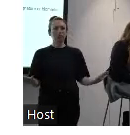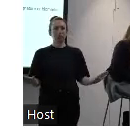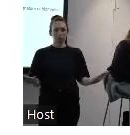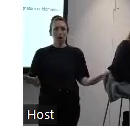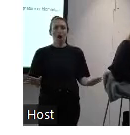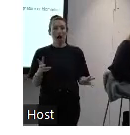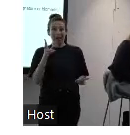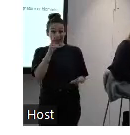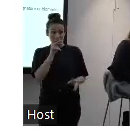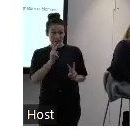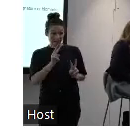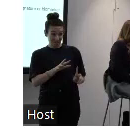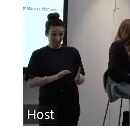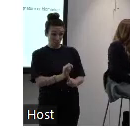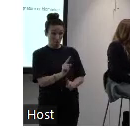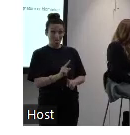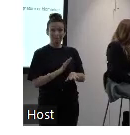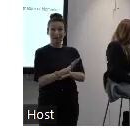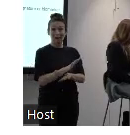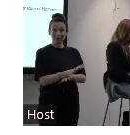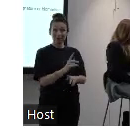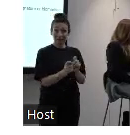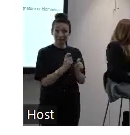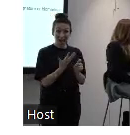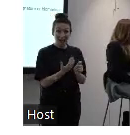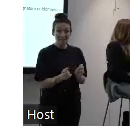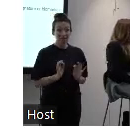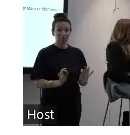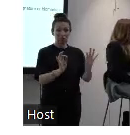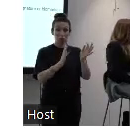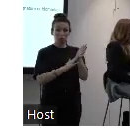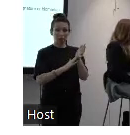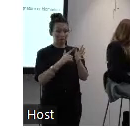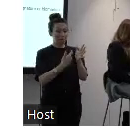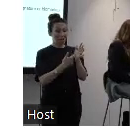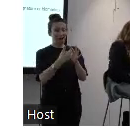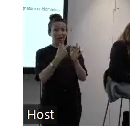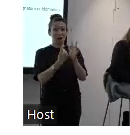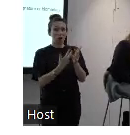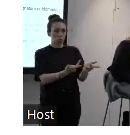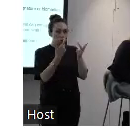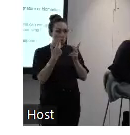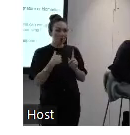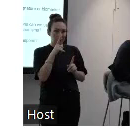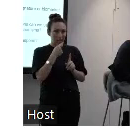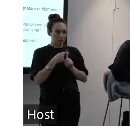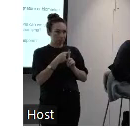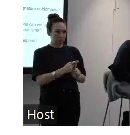blood? Are there biomarkers that we can target with treatments?